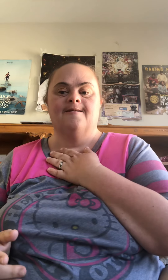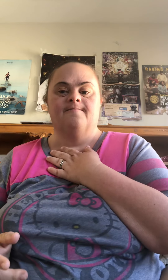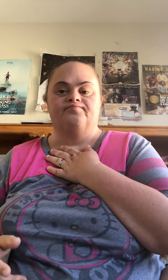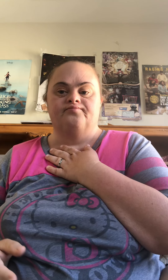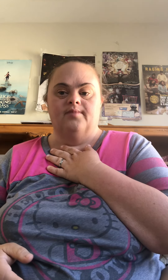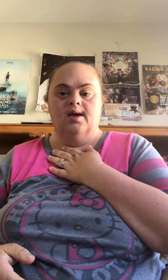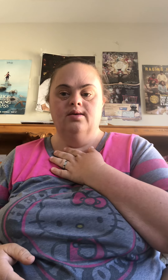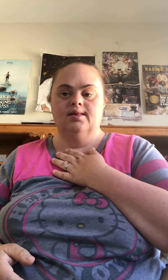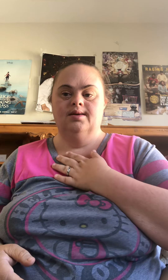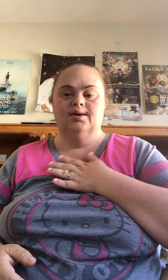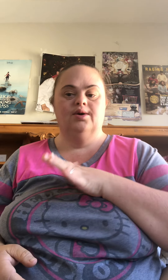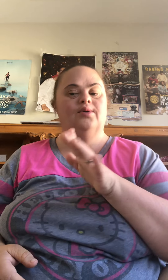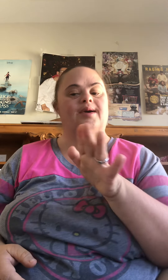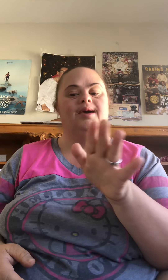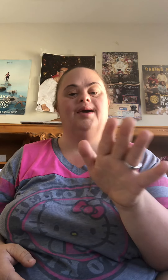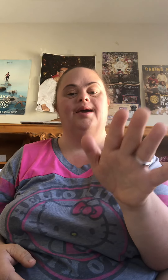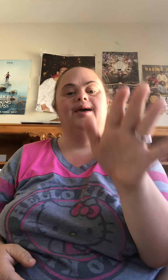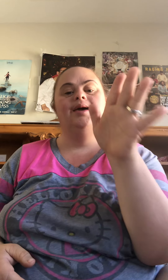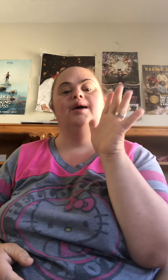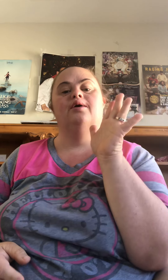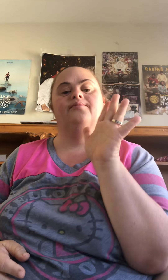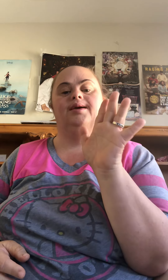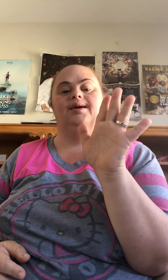And you hear me